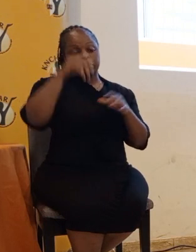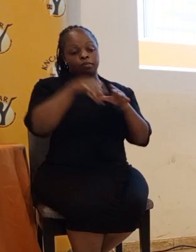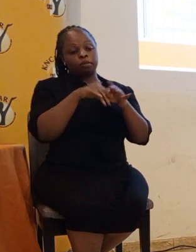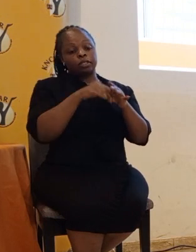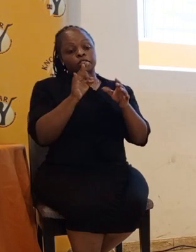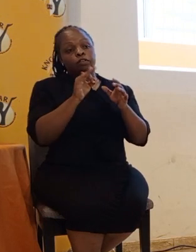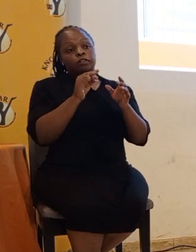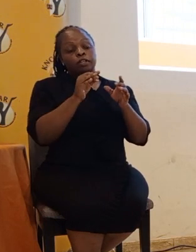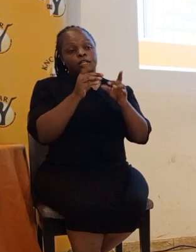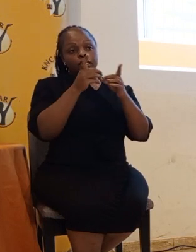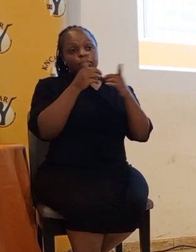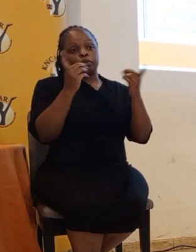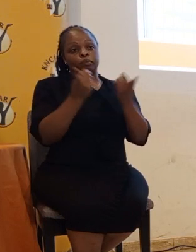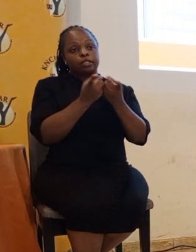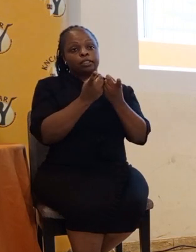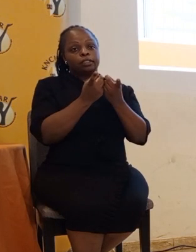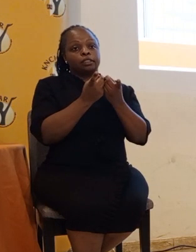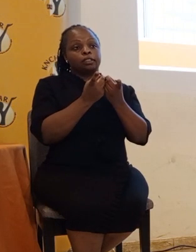of the diplomatic corps,